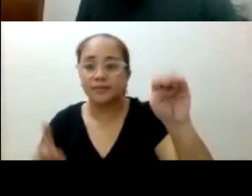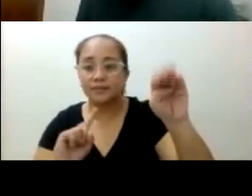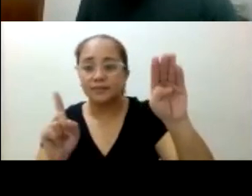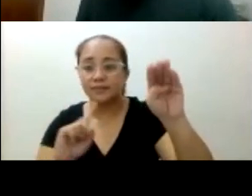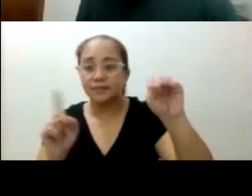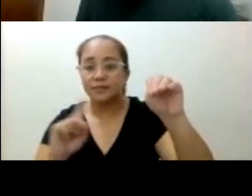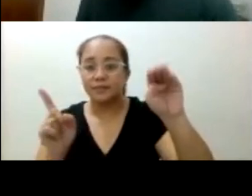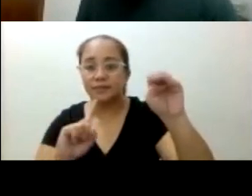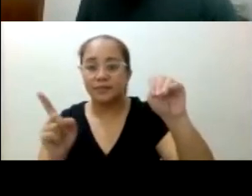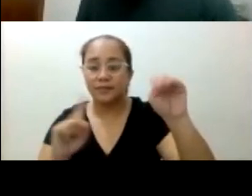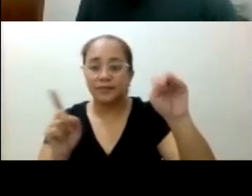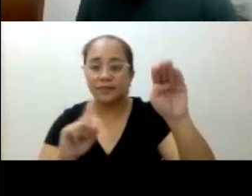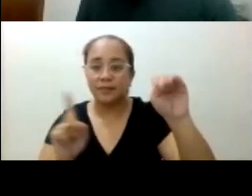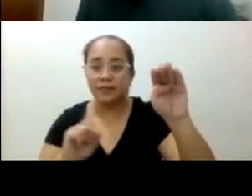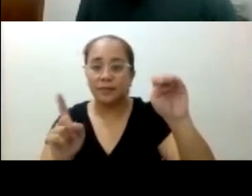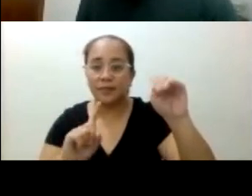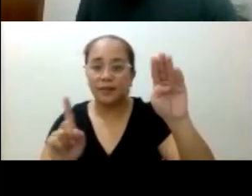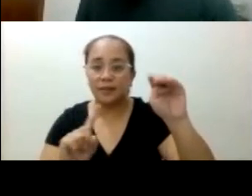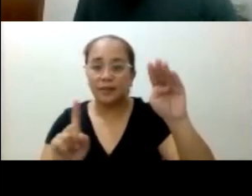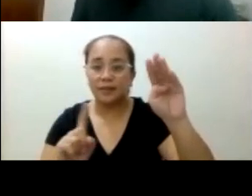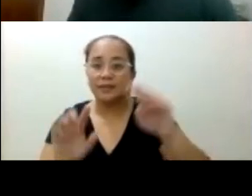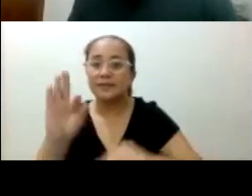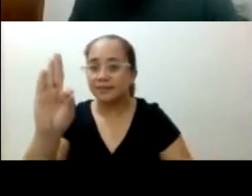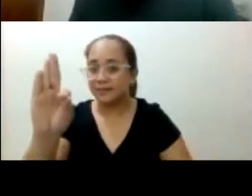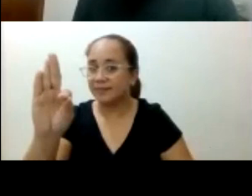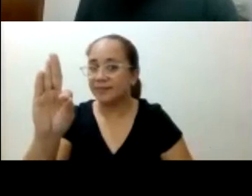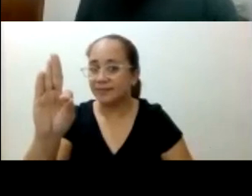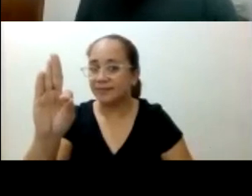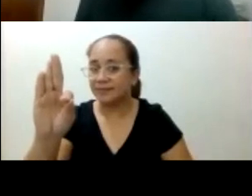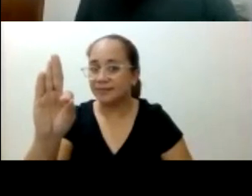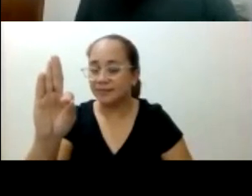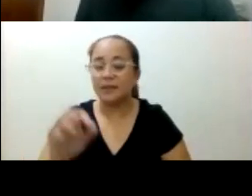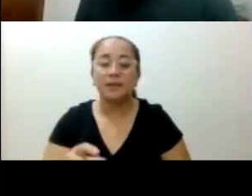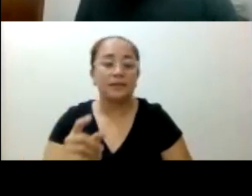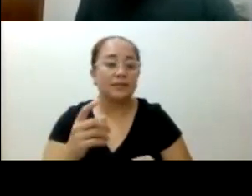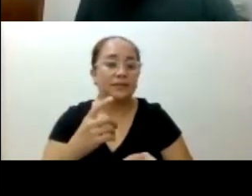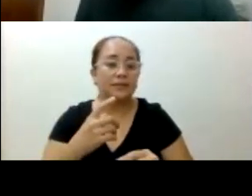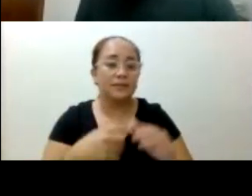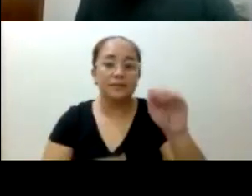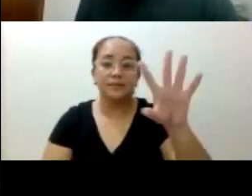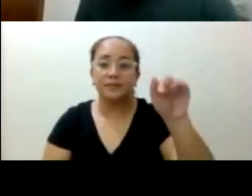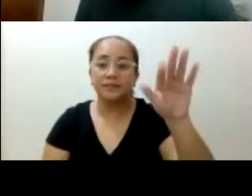I see F, number. Yes. And what is sign 6?